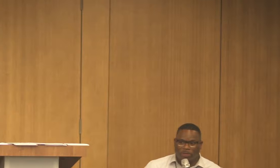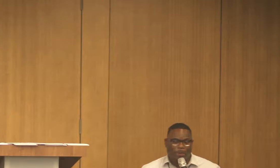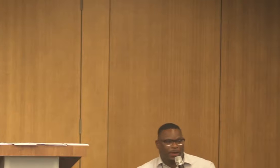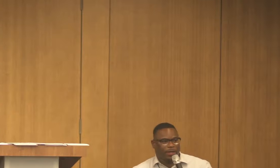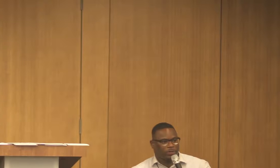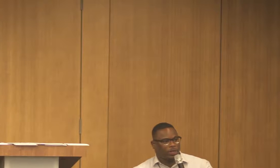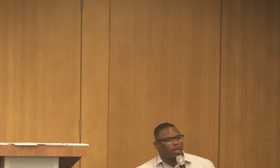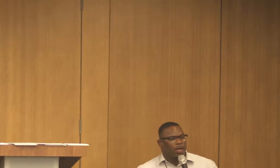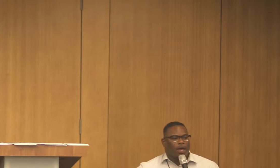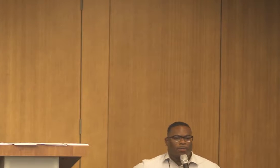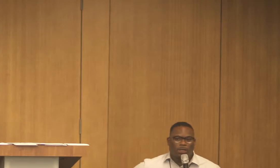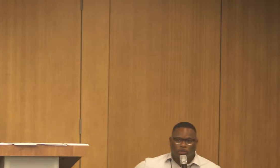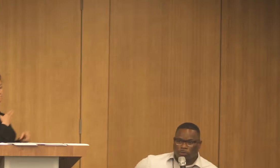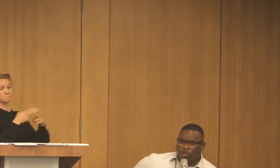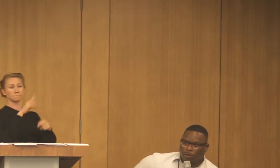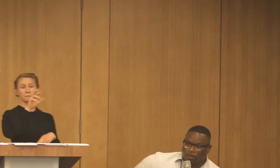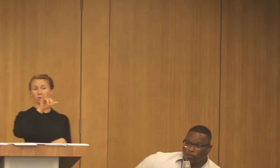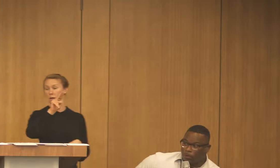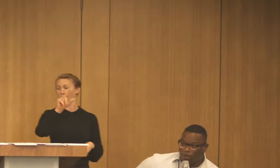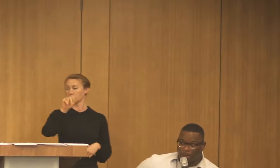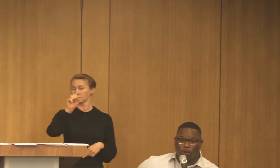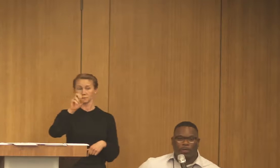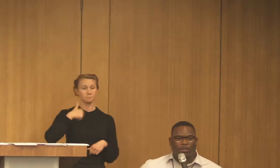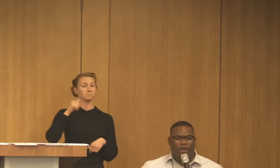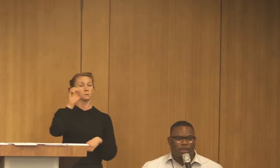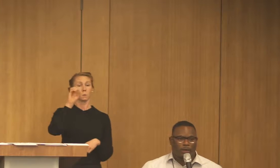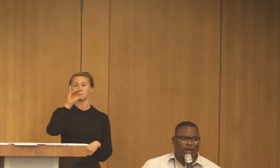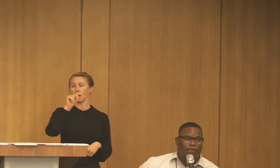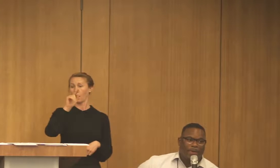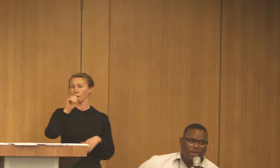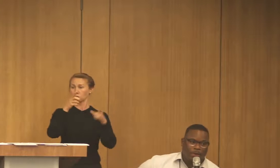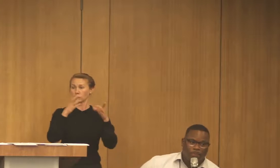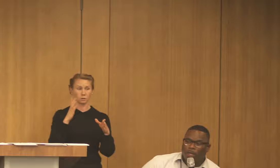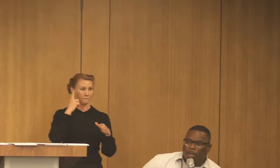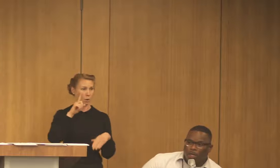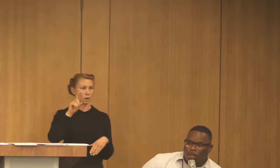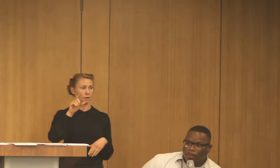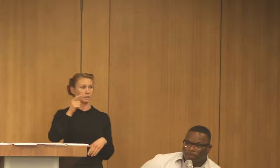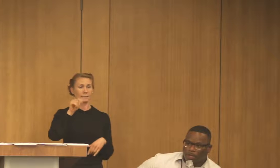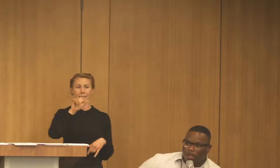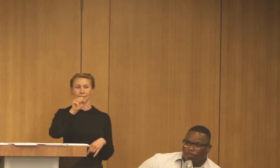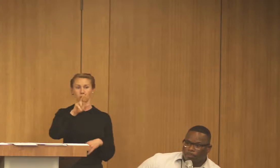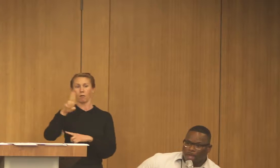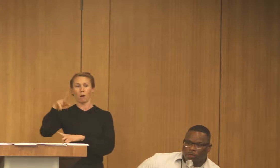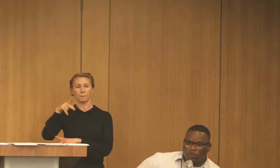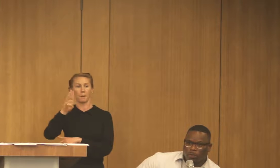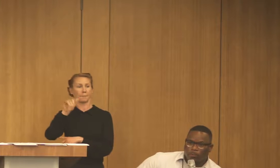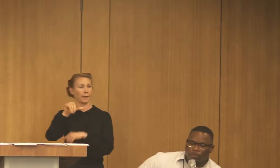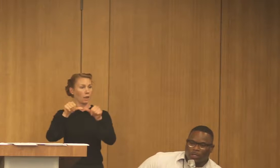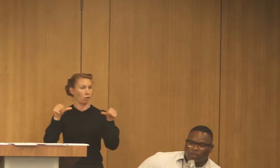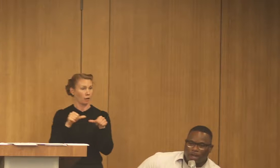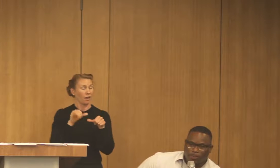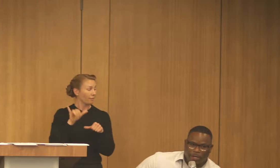everyone. My name is Barry Nelson. I'm the Associate Director of Recruitment and Outreach at Year Up Bay Area. Year Up is a